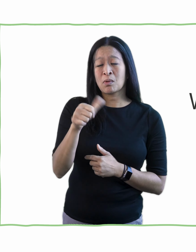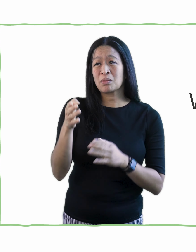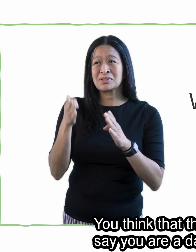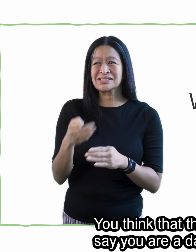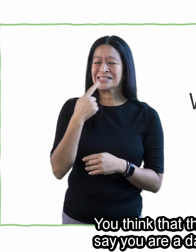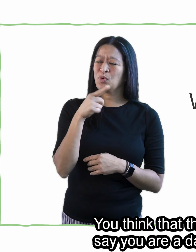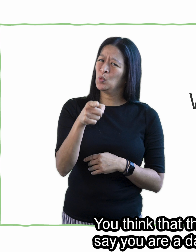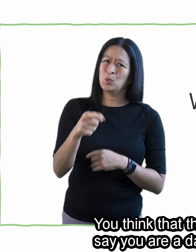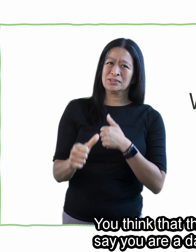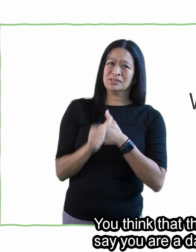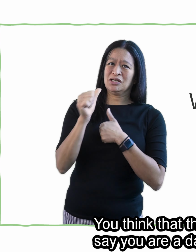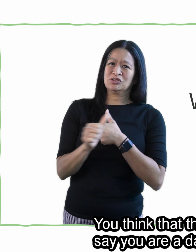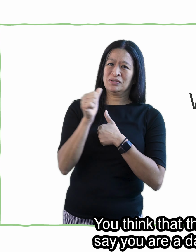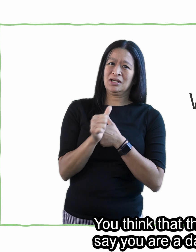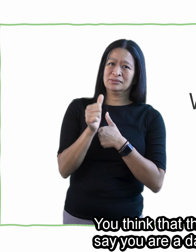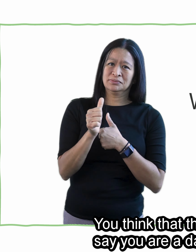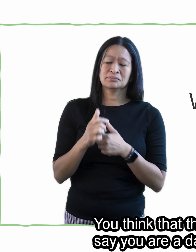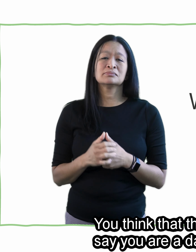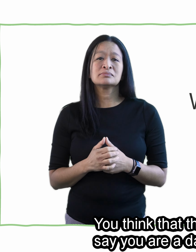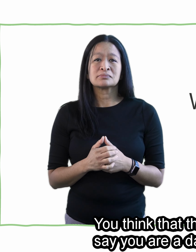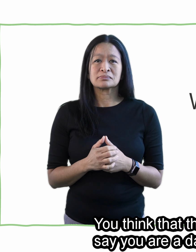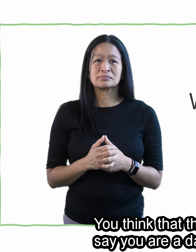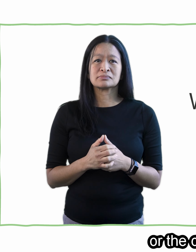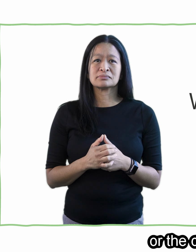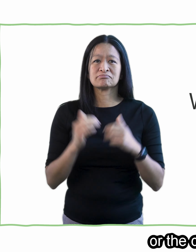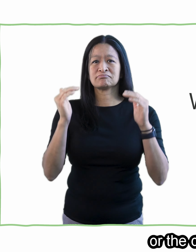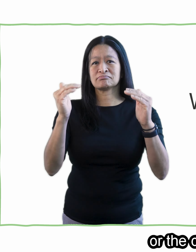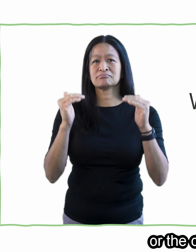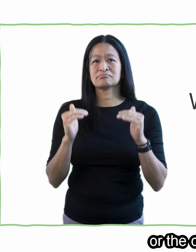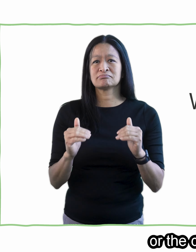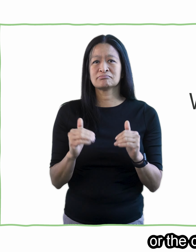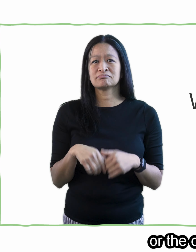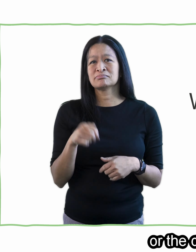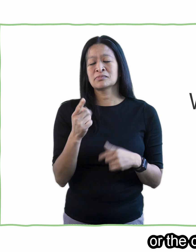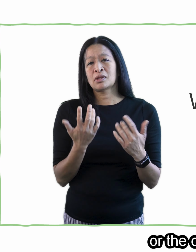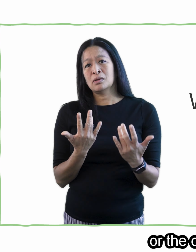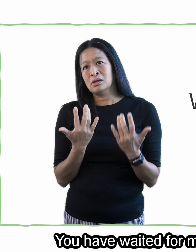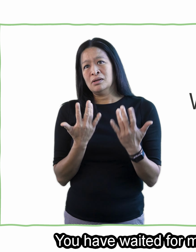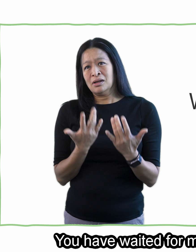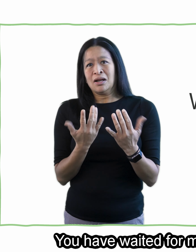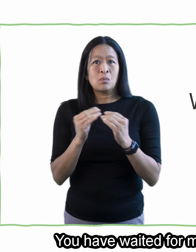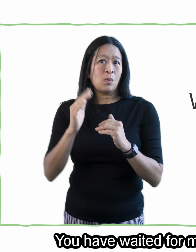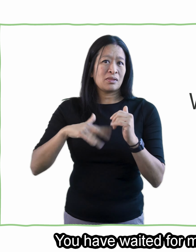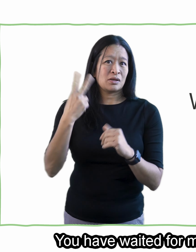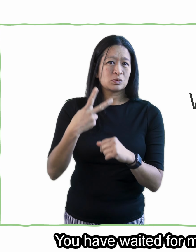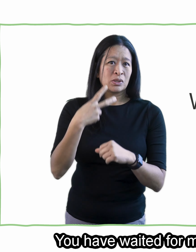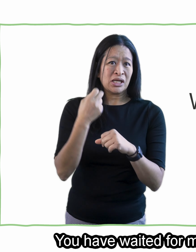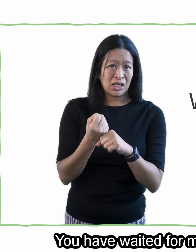You think that the mother will say you are a danger to her or the child. You have waited for more than 2